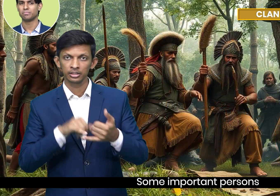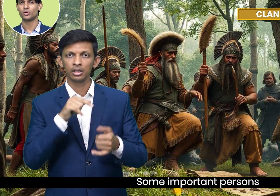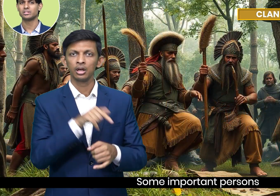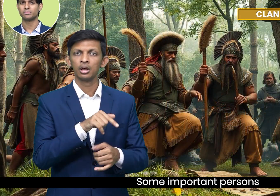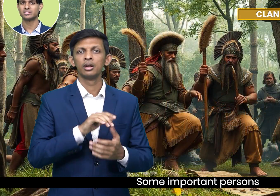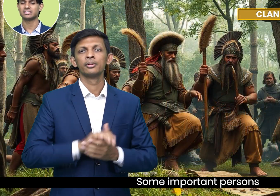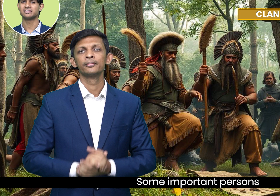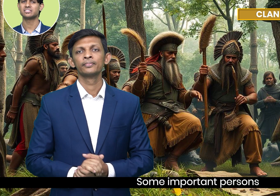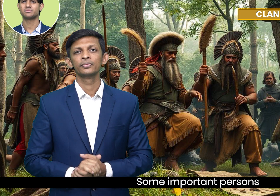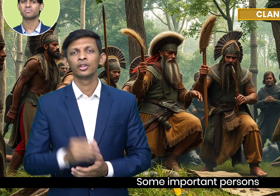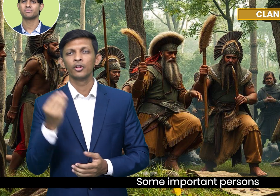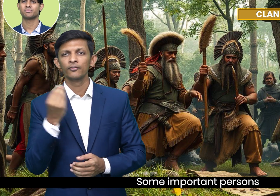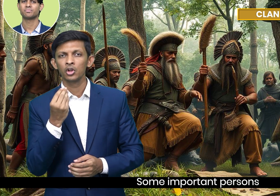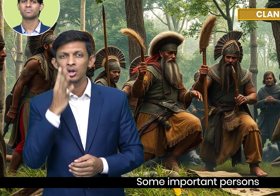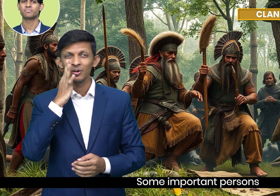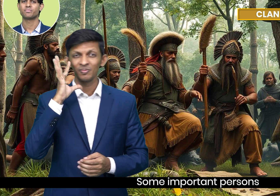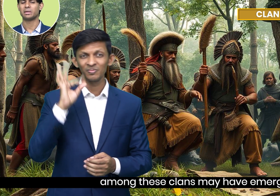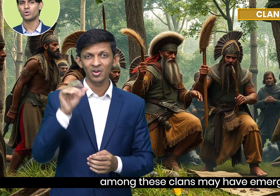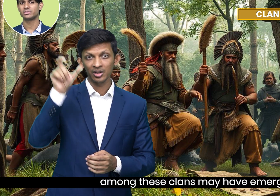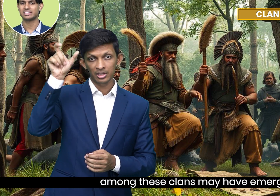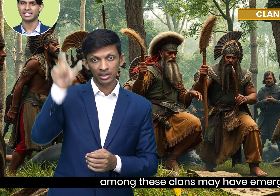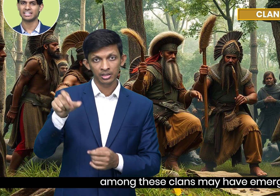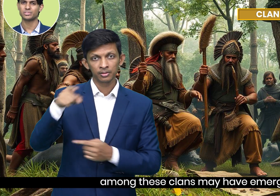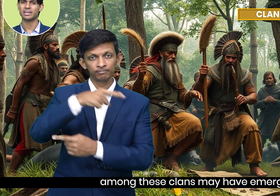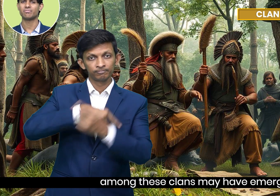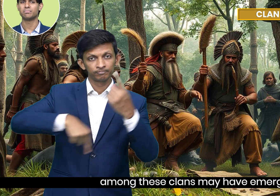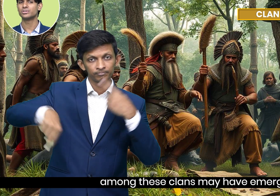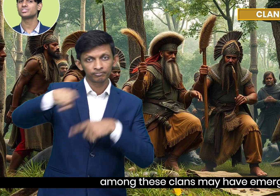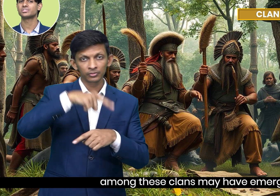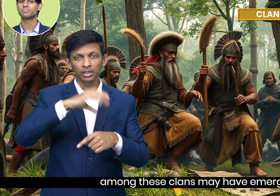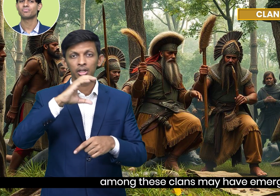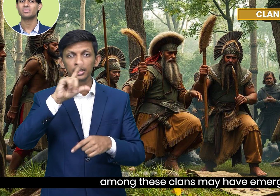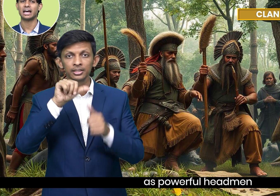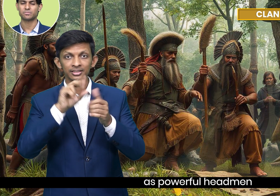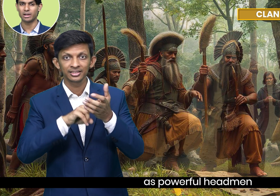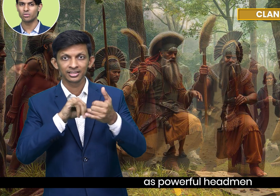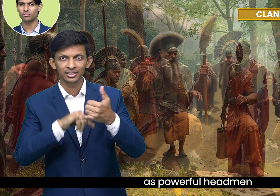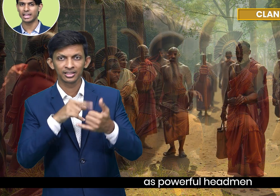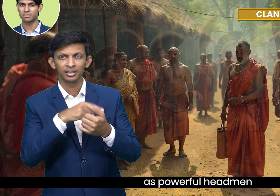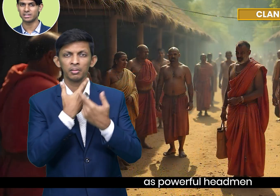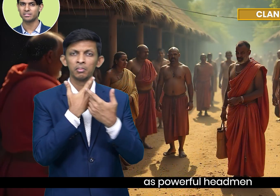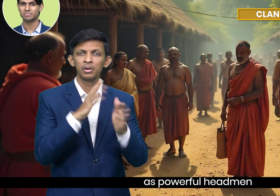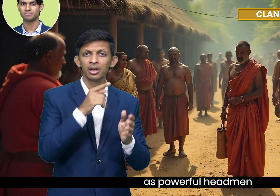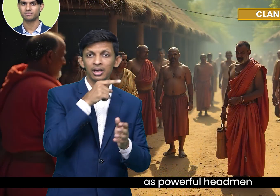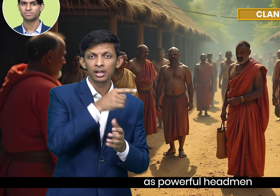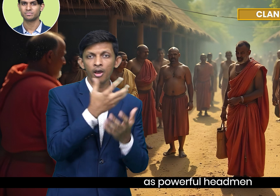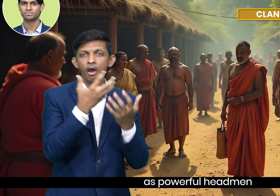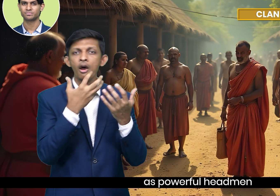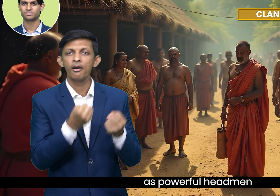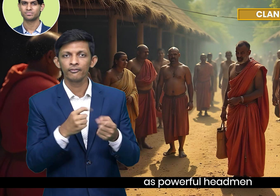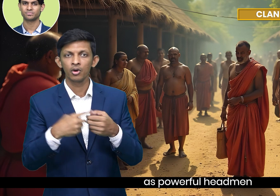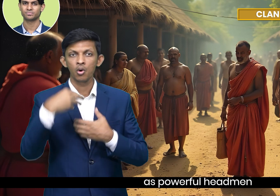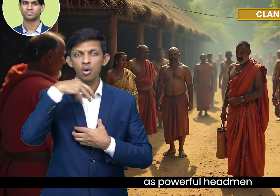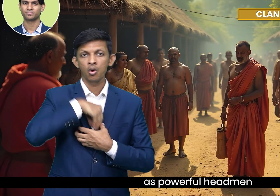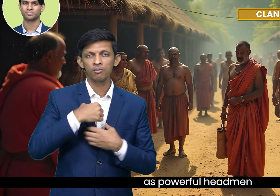Some important persons among these clans may have emerged as powerful headmen